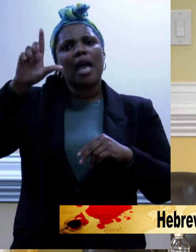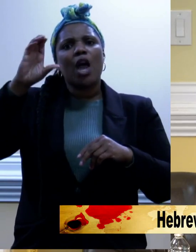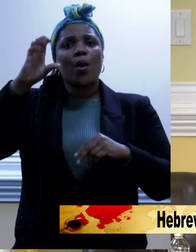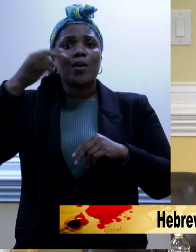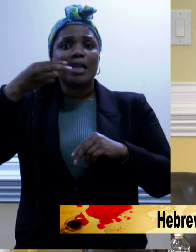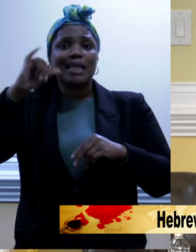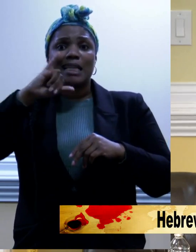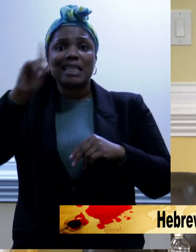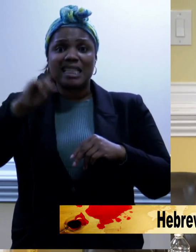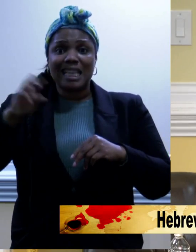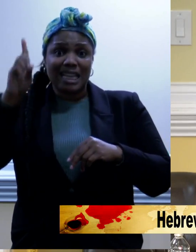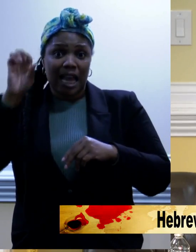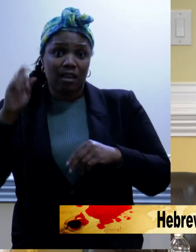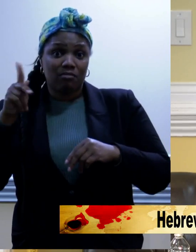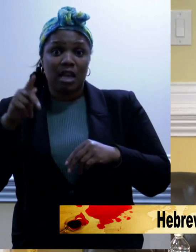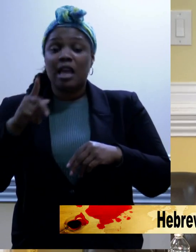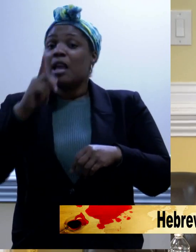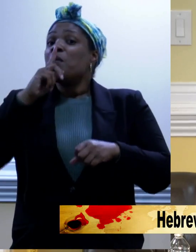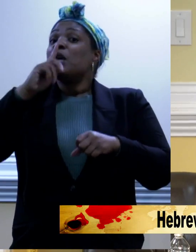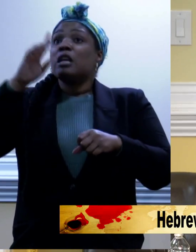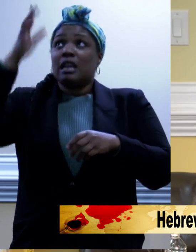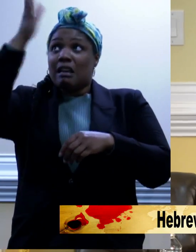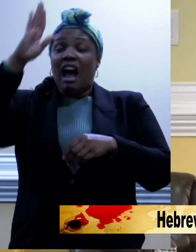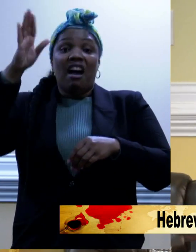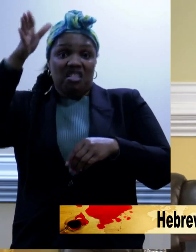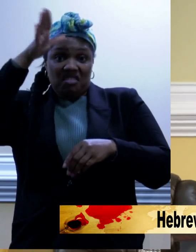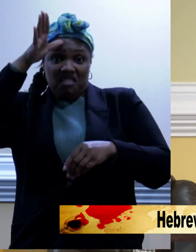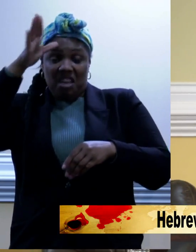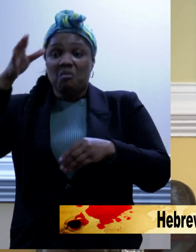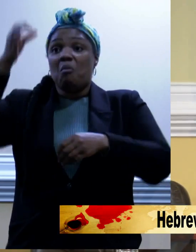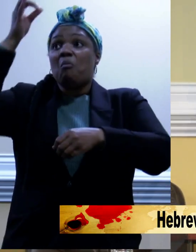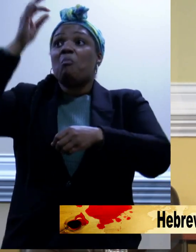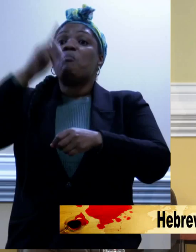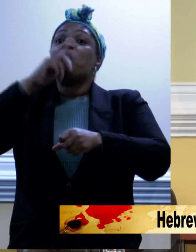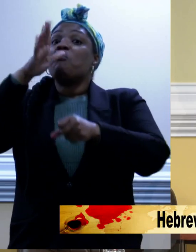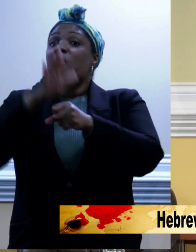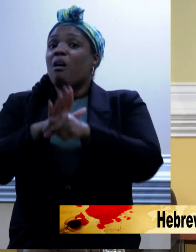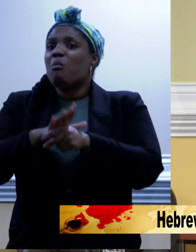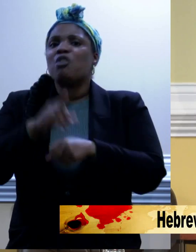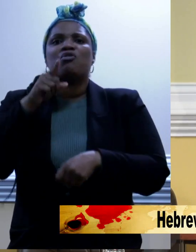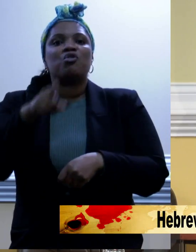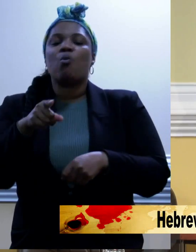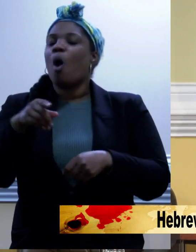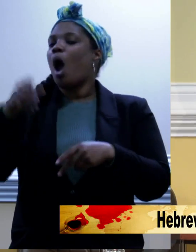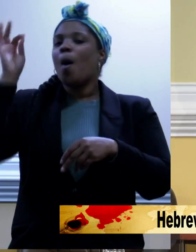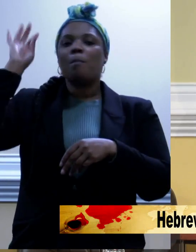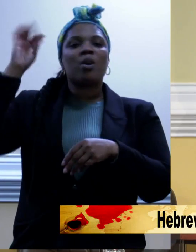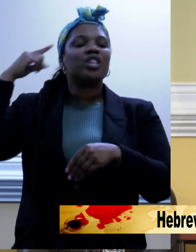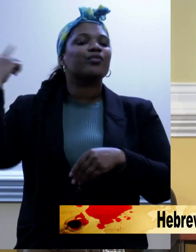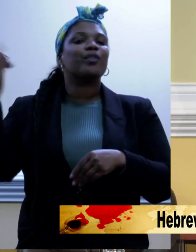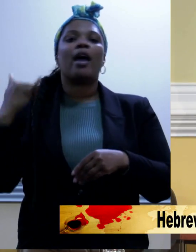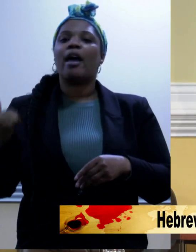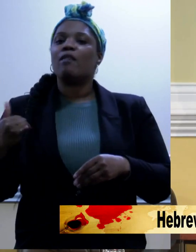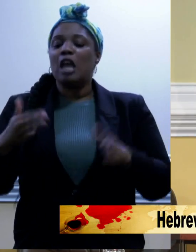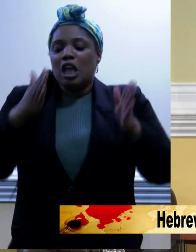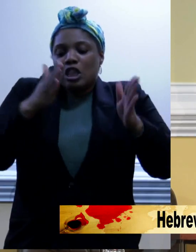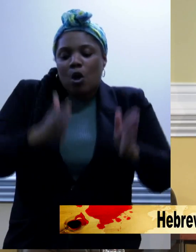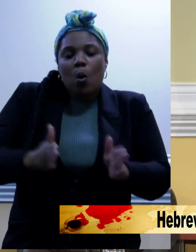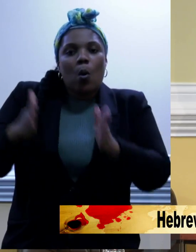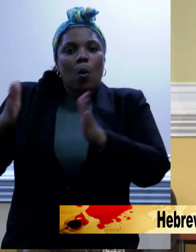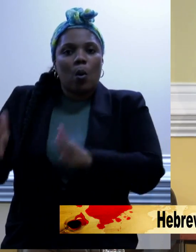Because he swore to Jesus, not a priest forever. At the order of Melchizedek. Yes,